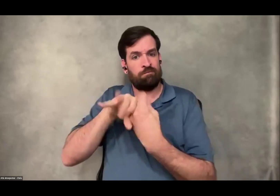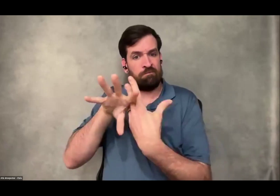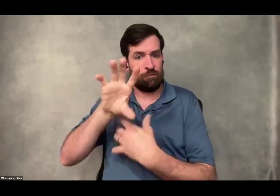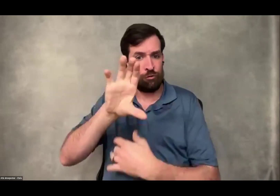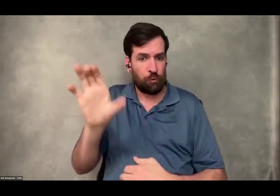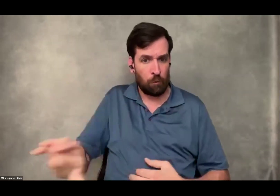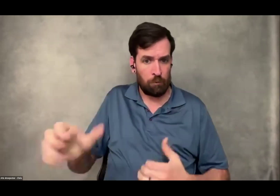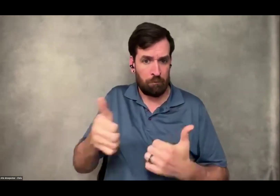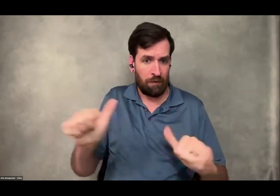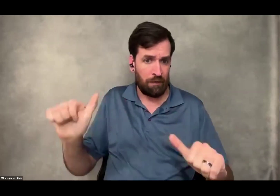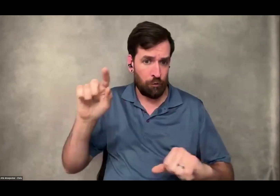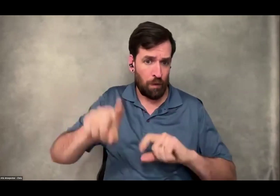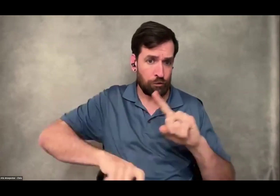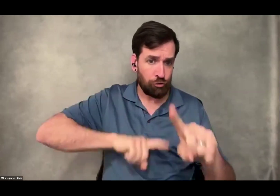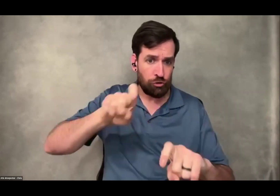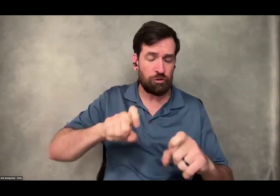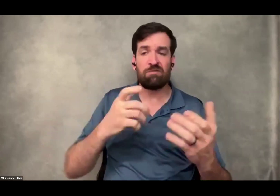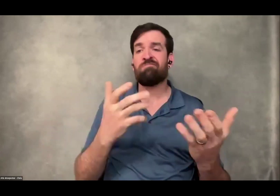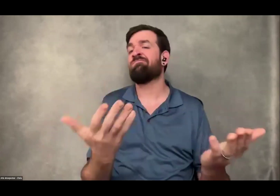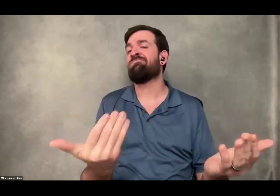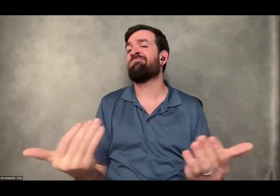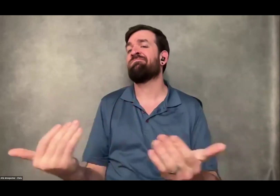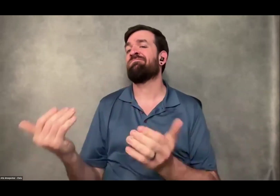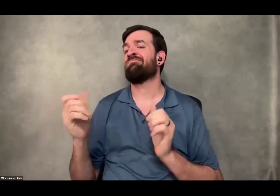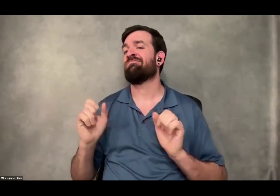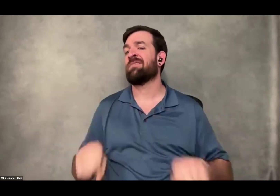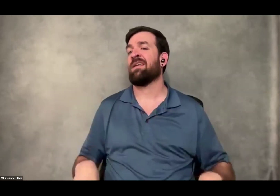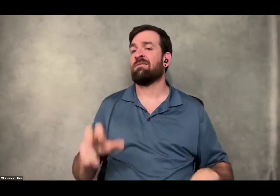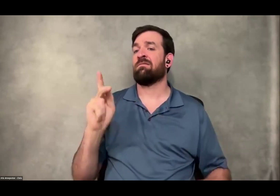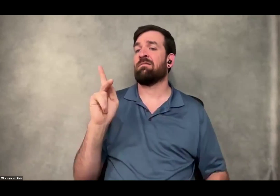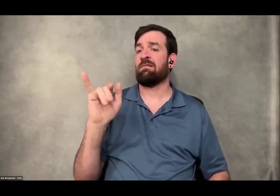any questions, we'll take some questions, and